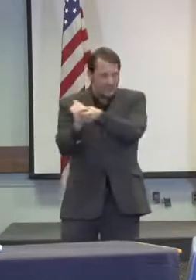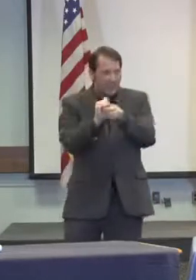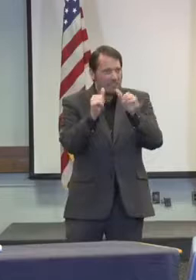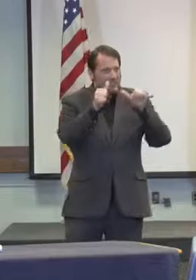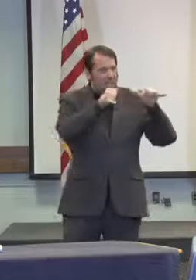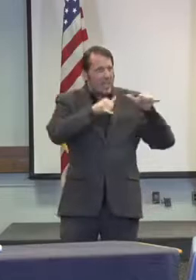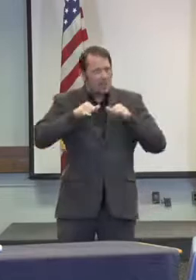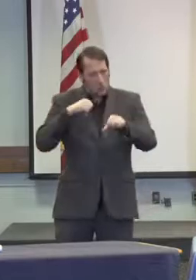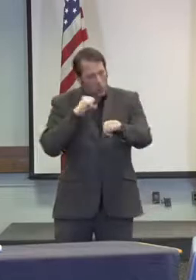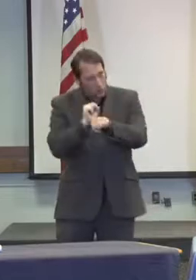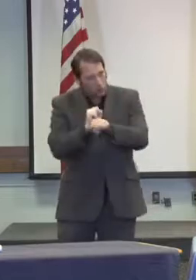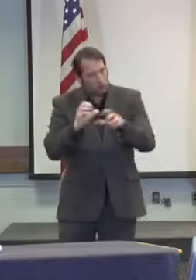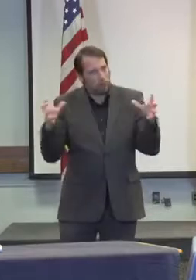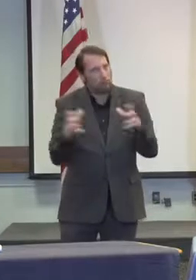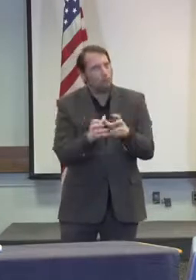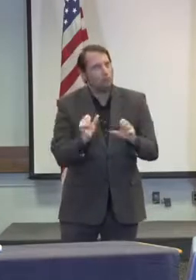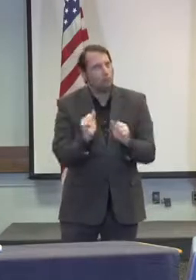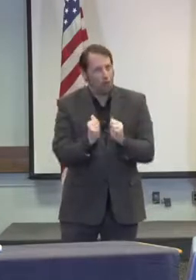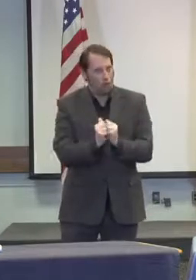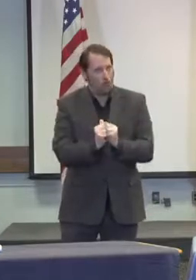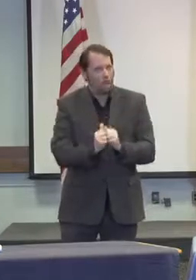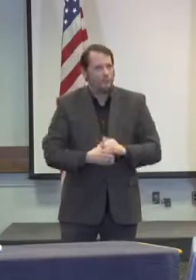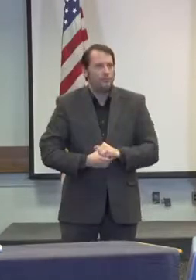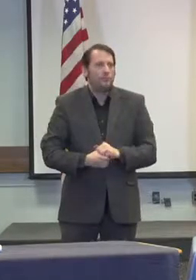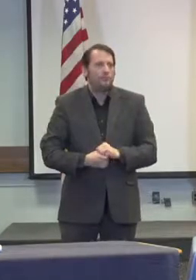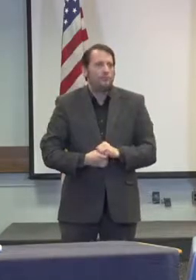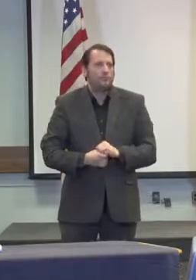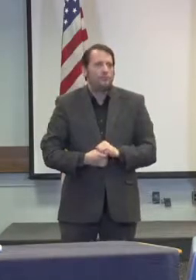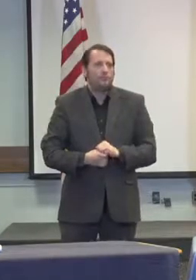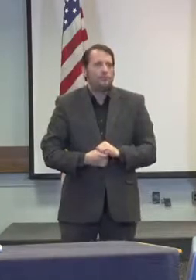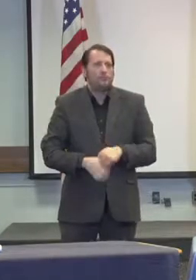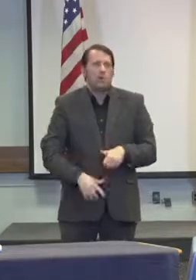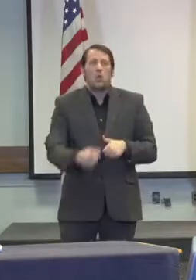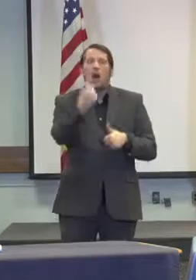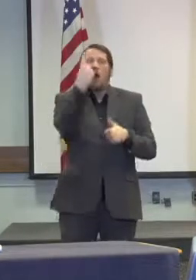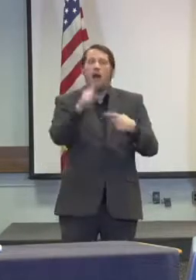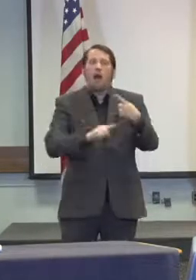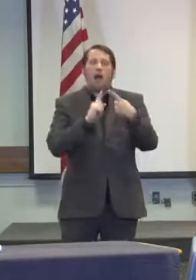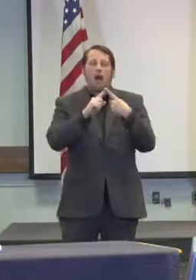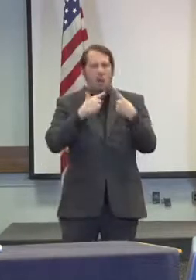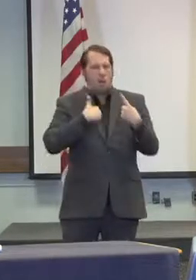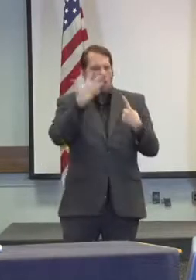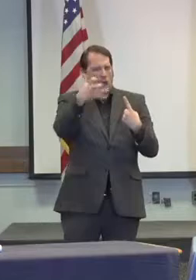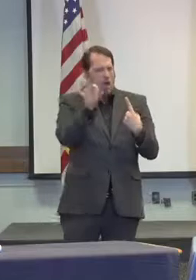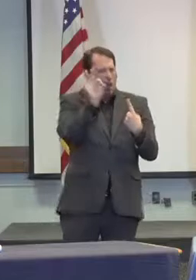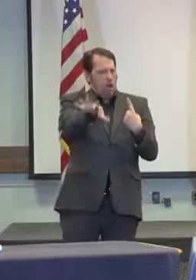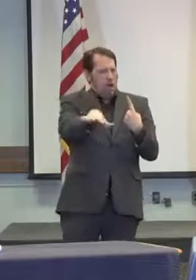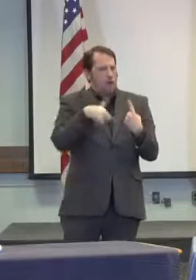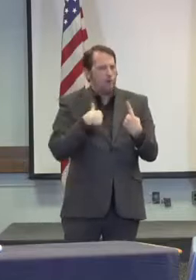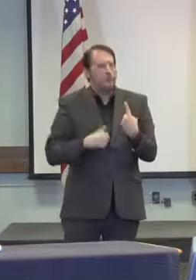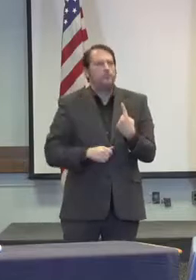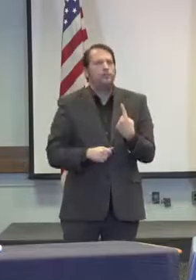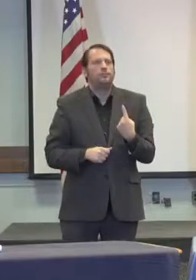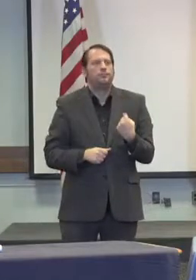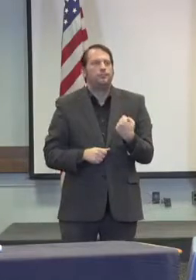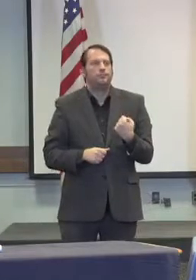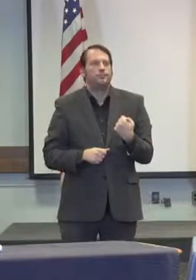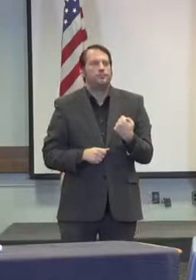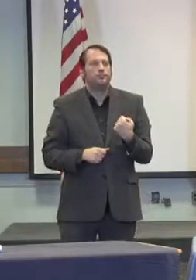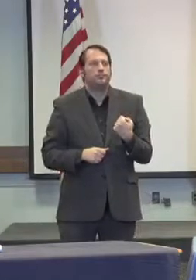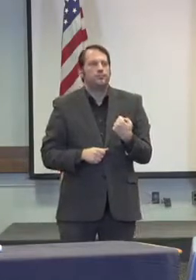things that has, you know, informed my thinking is, you know, I've directed our folks who are buying